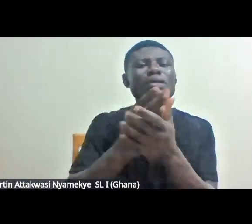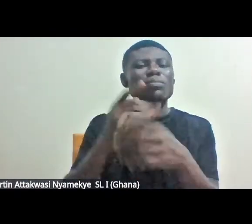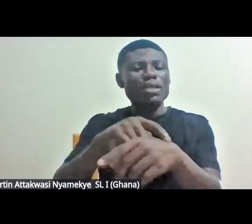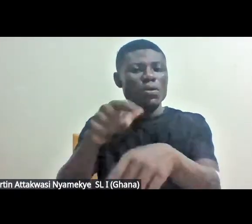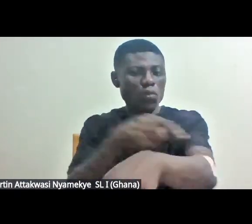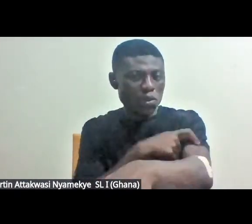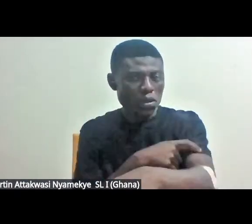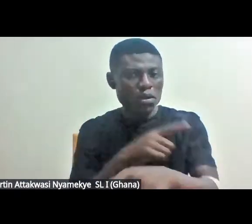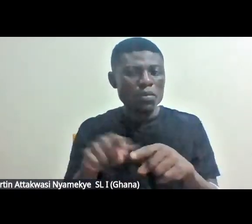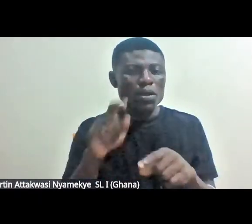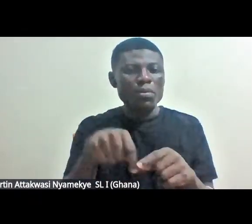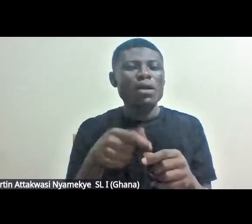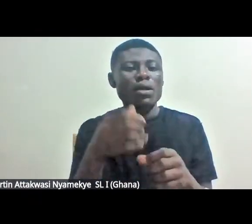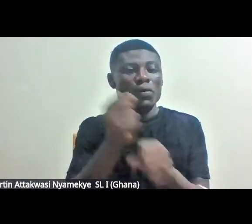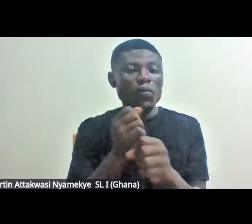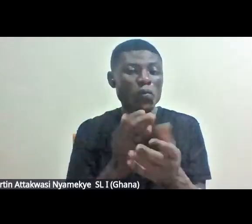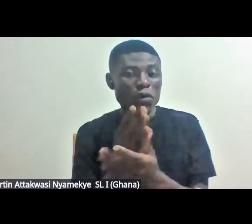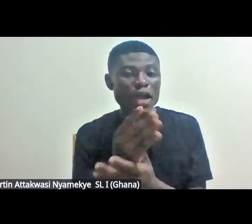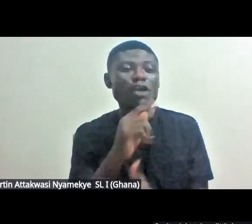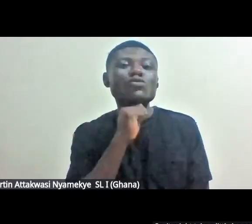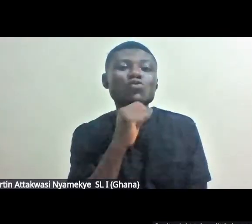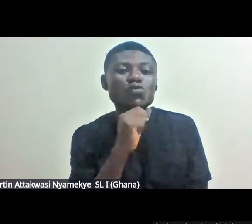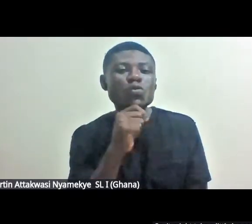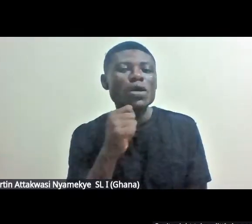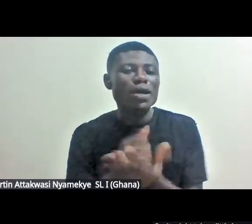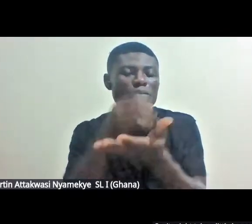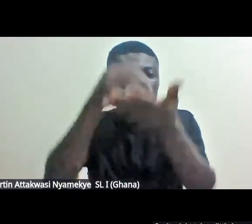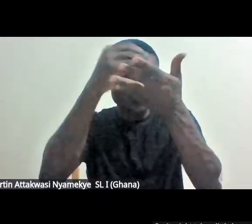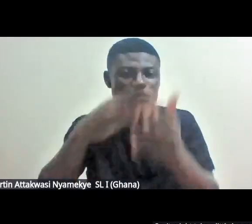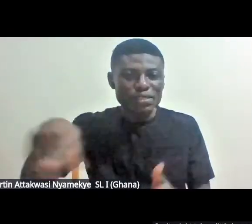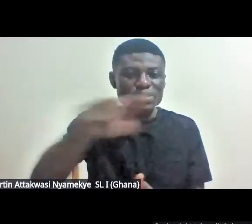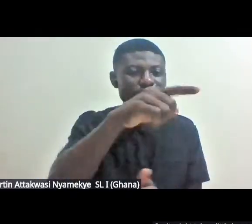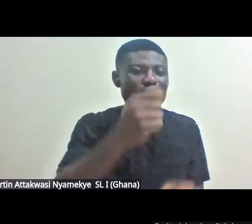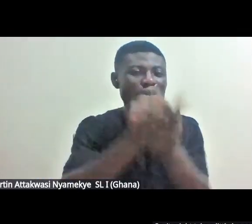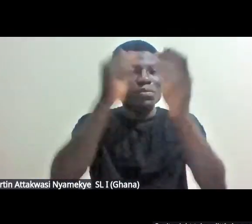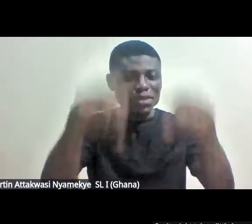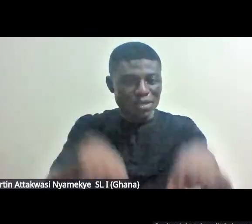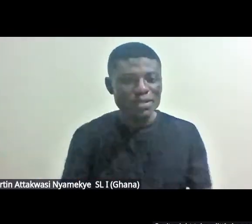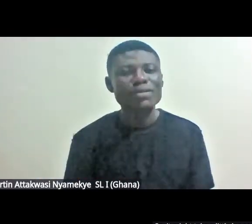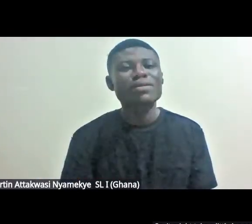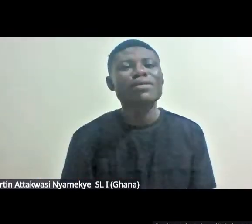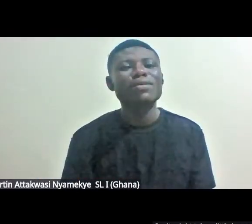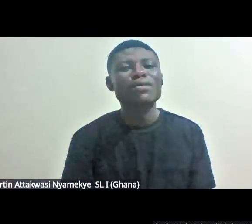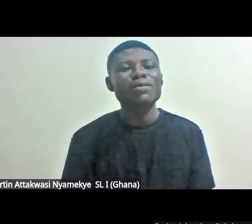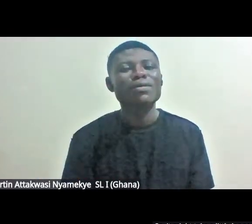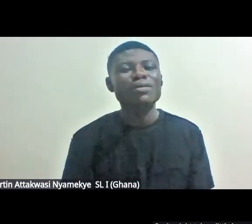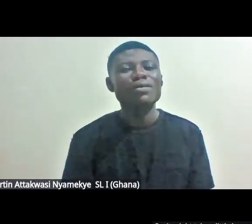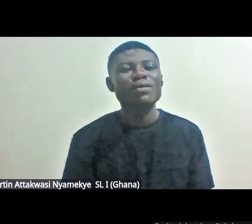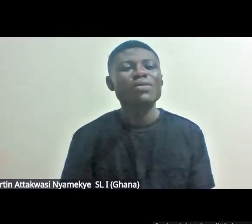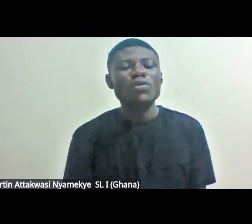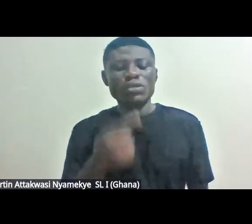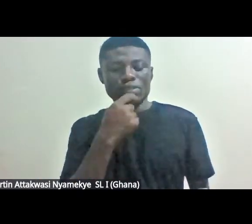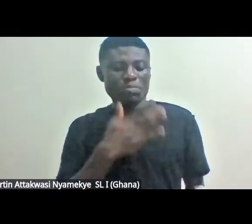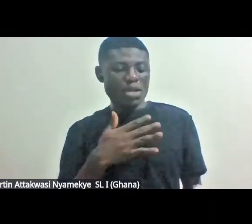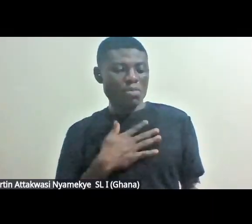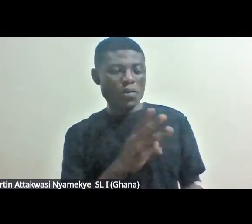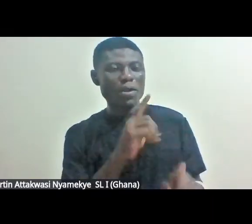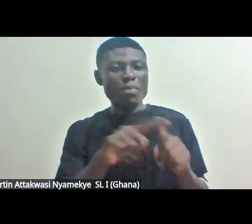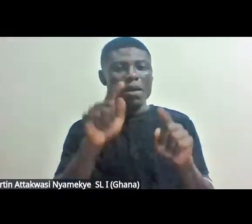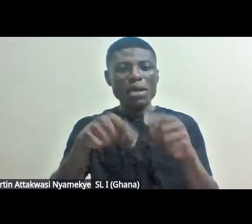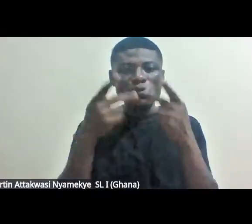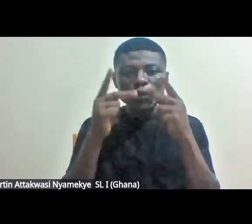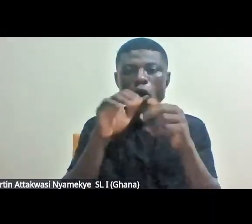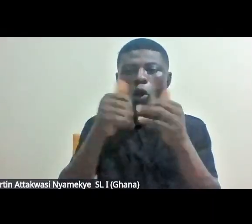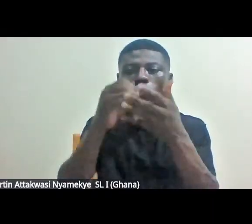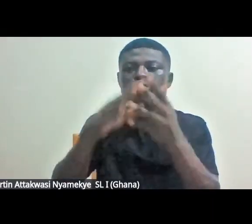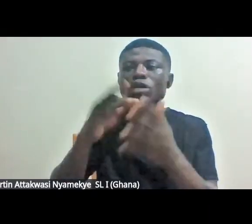get the right tool, if we hit the right formula for some, we can unlock them. And then they get to do what they want to do. Then